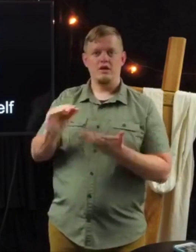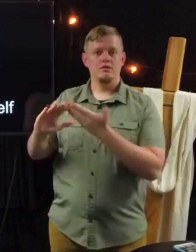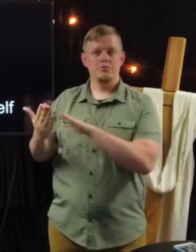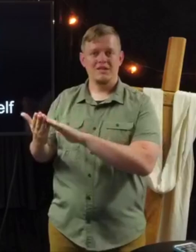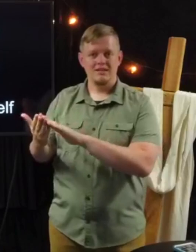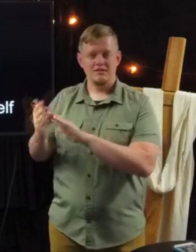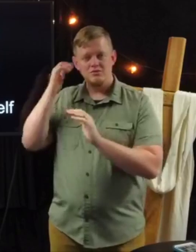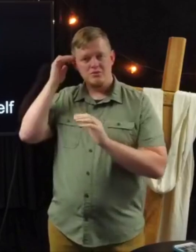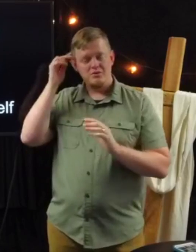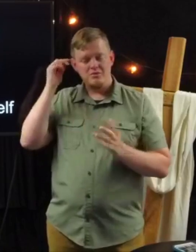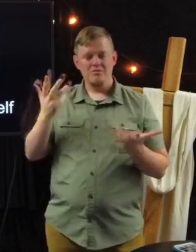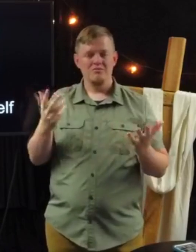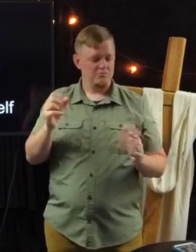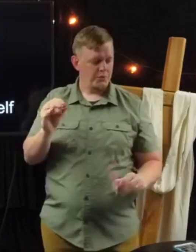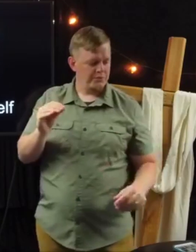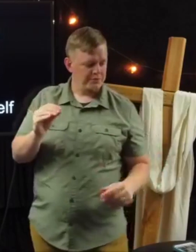danger to themselves or the community. So,